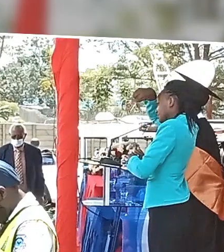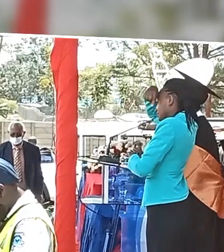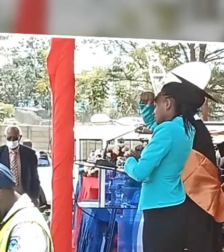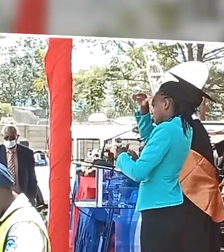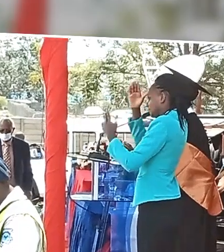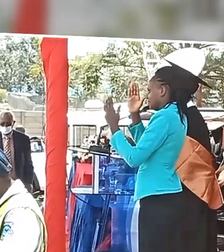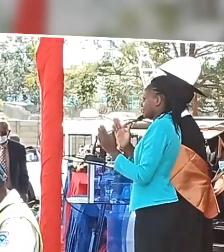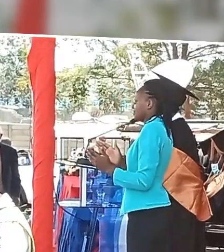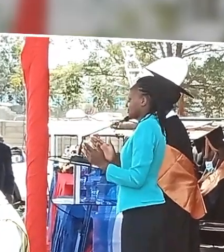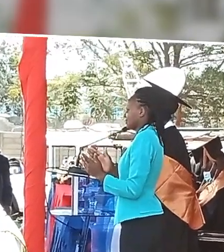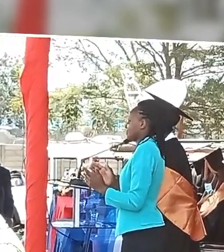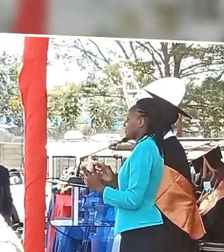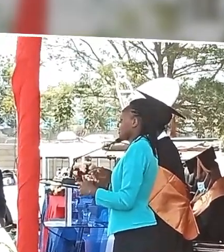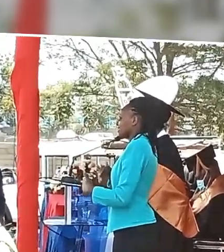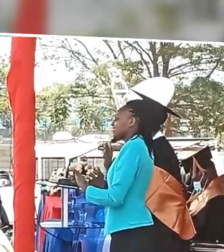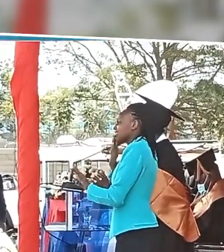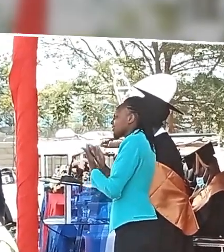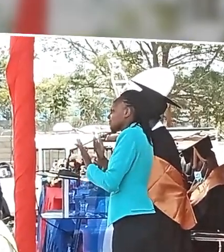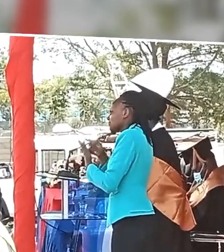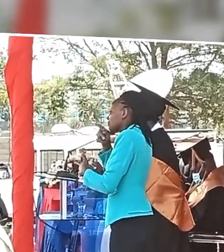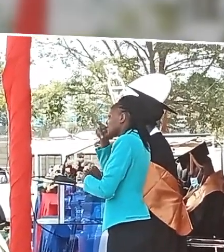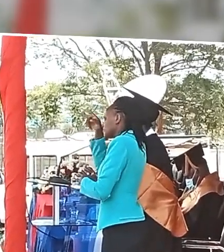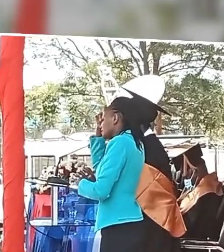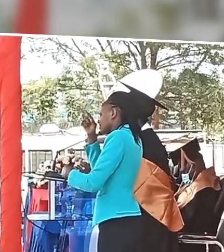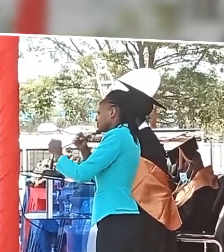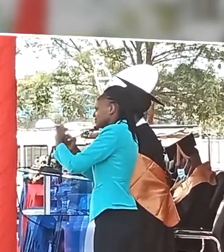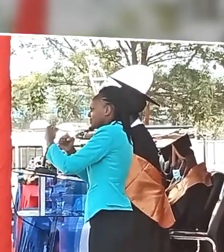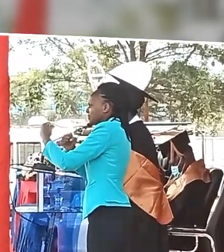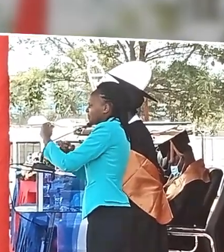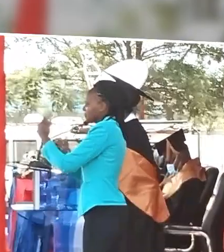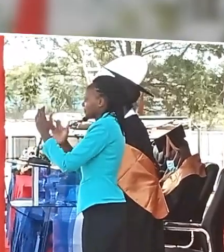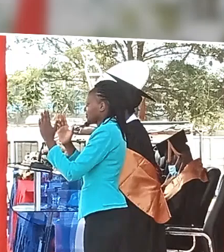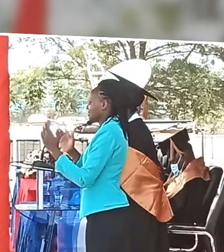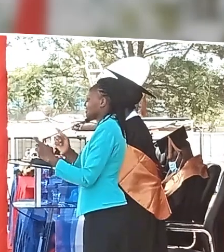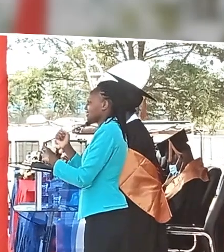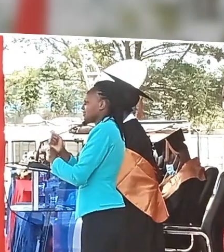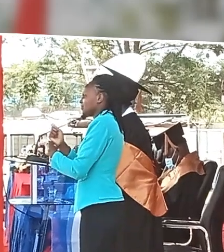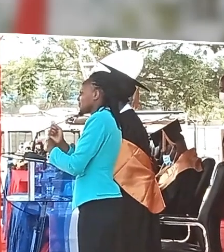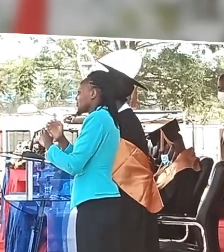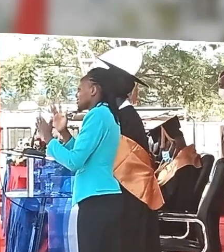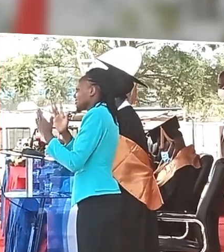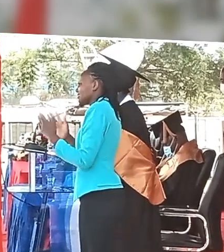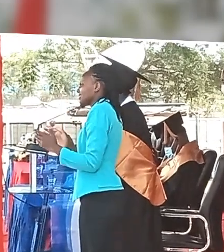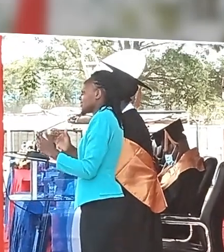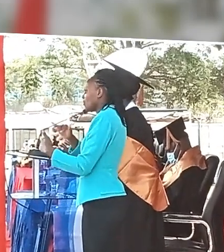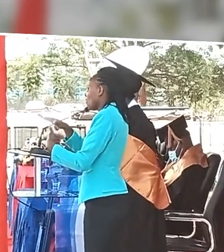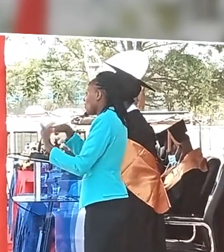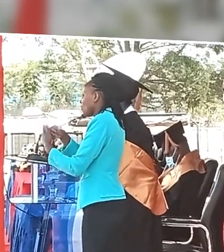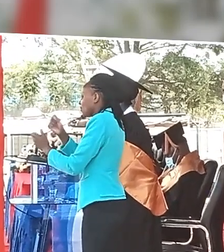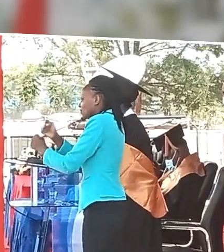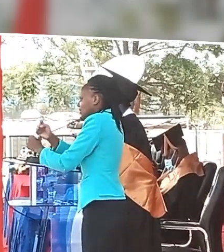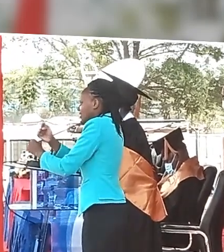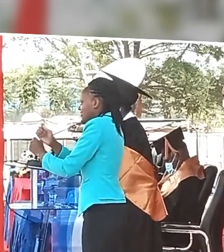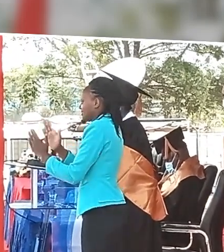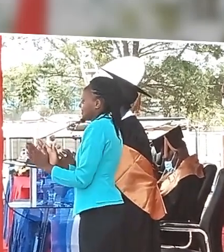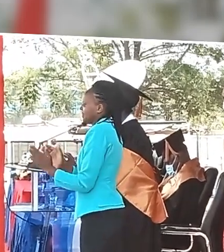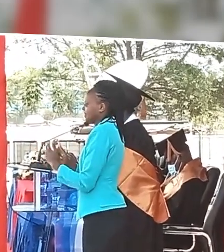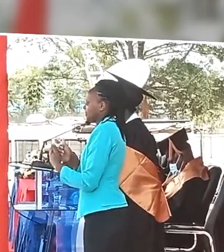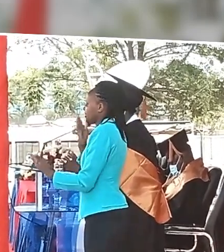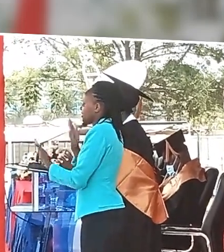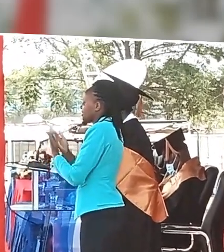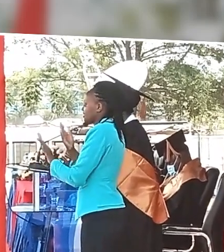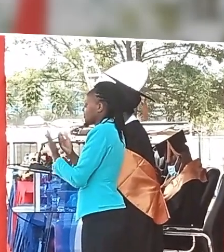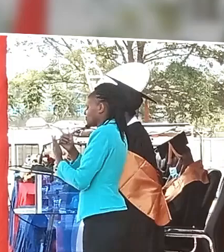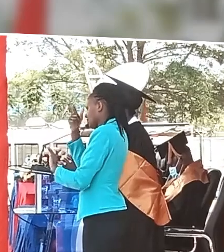Lord, for their parents, for their guardians, Lord, for the trainers, for the non-teaching staff, Lord. We thank you